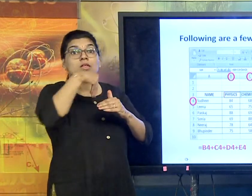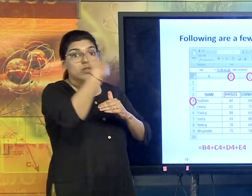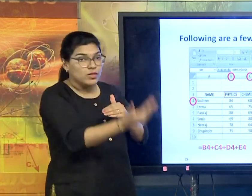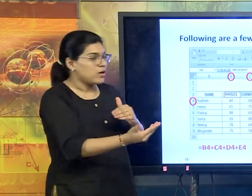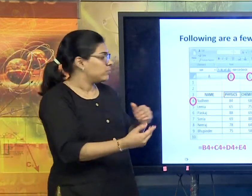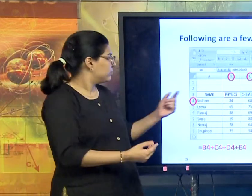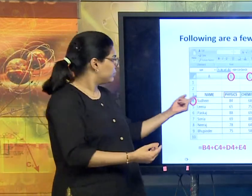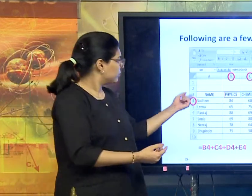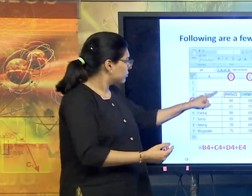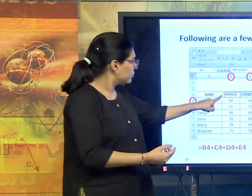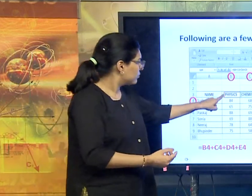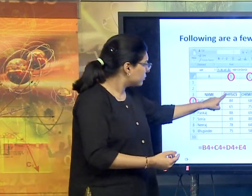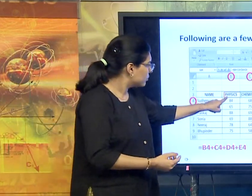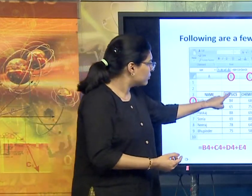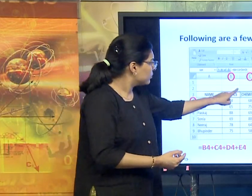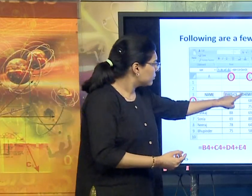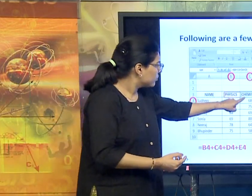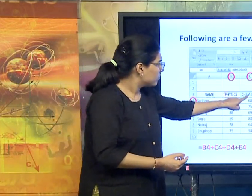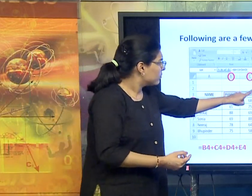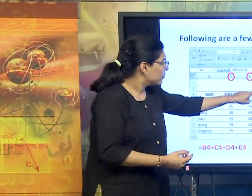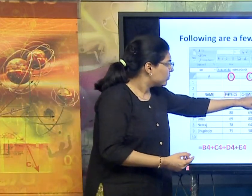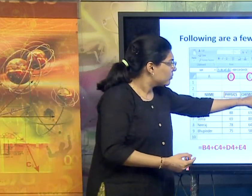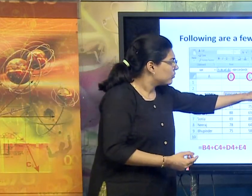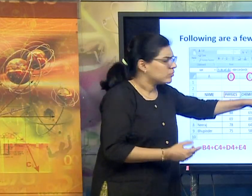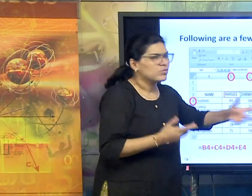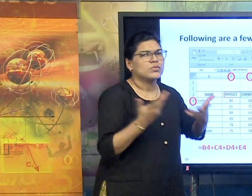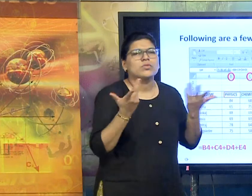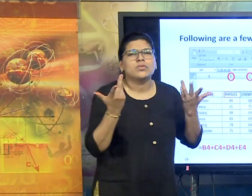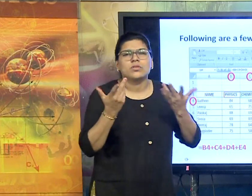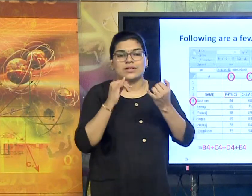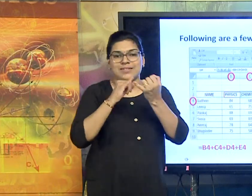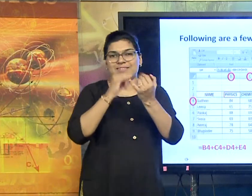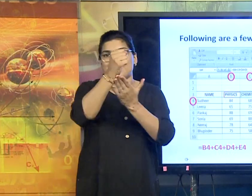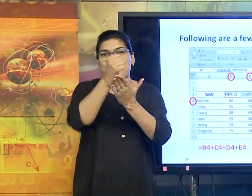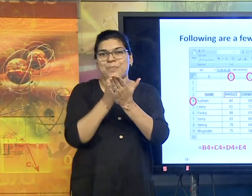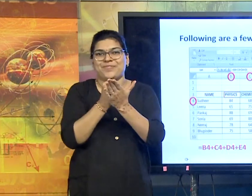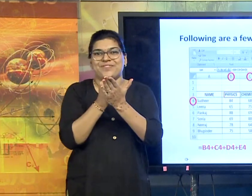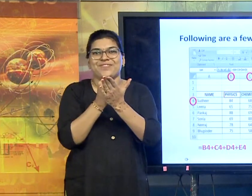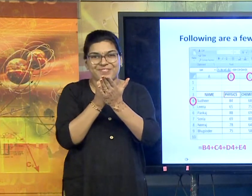example. After making table, they make